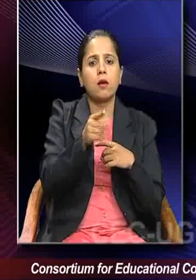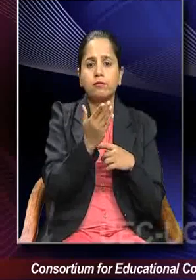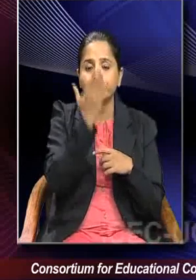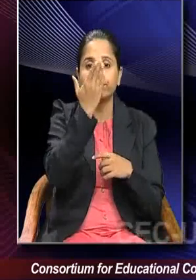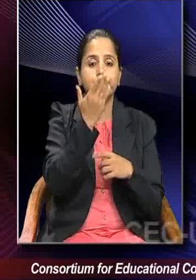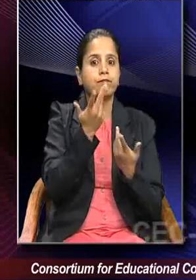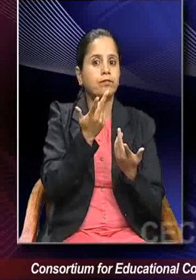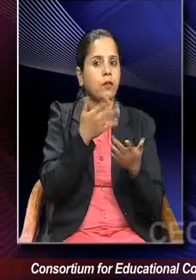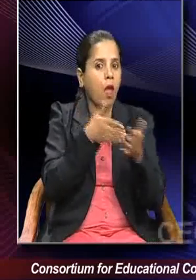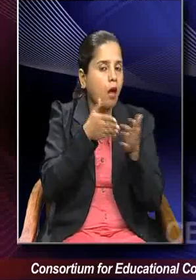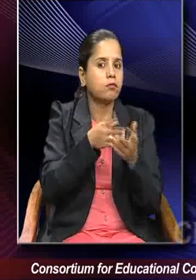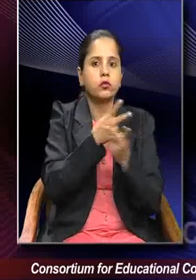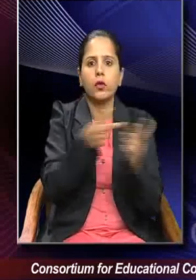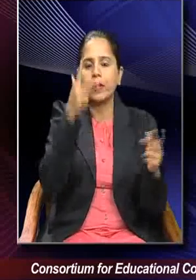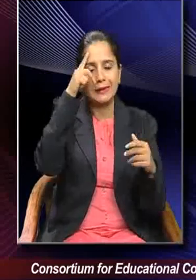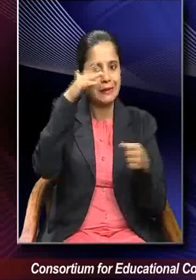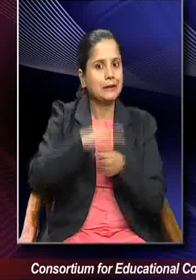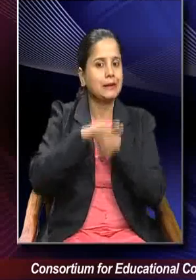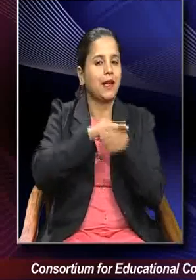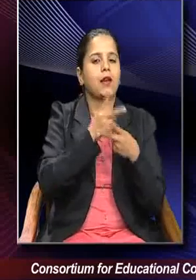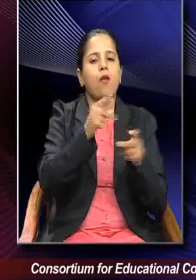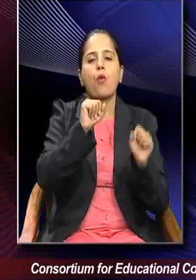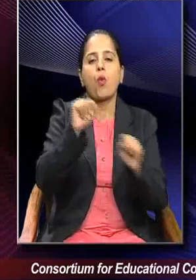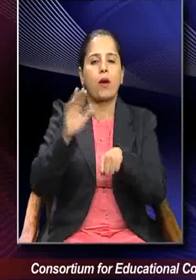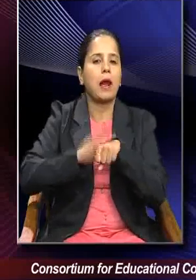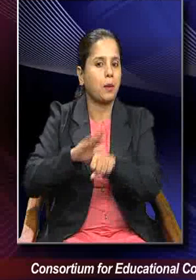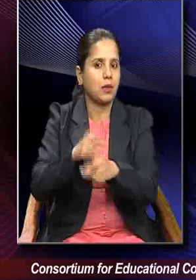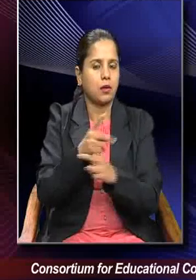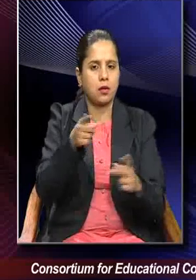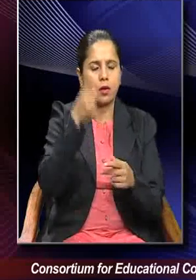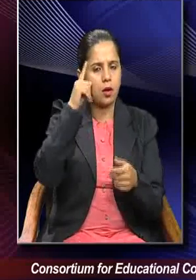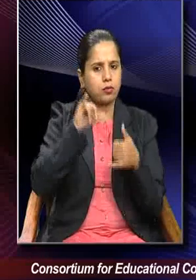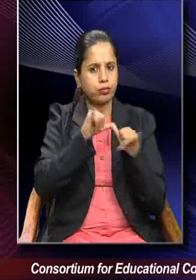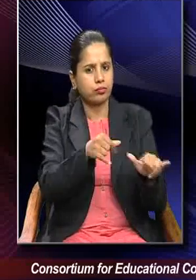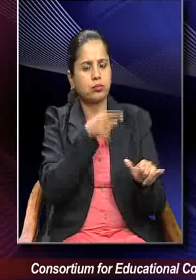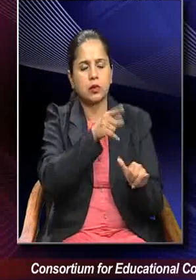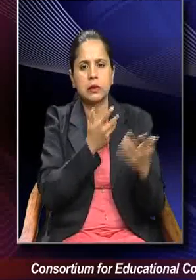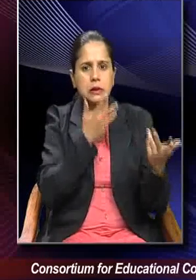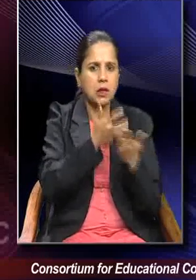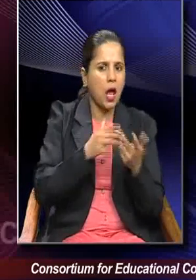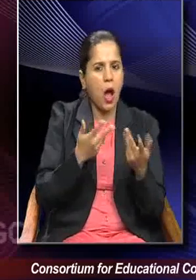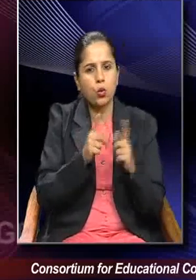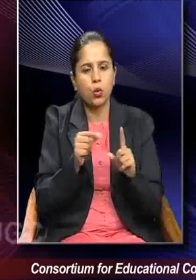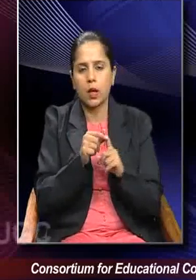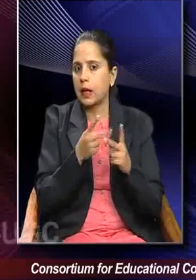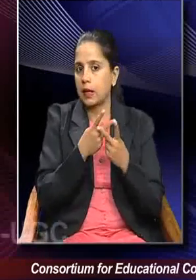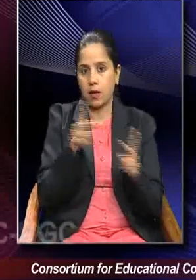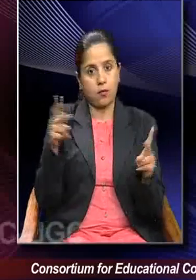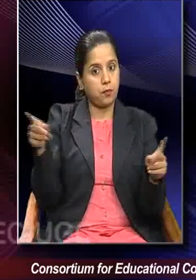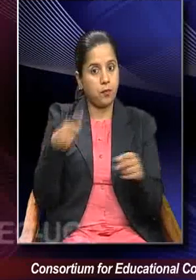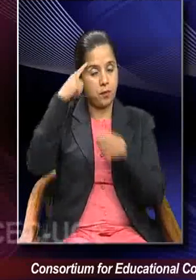different stressors and have a different coping mechanisms. Stress